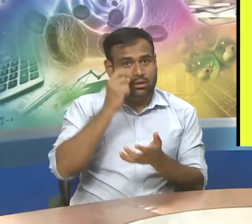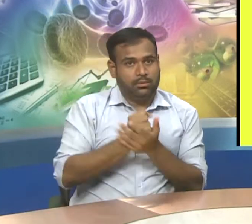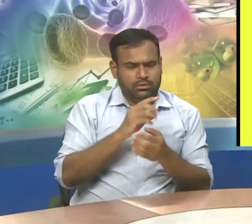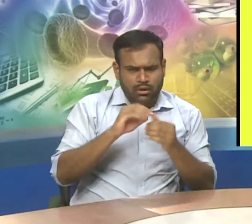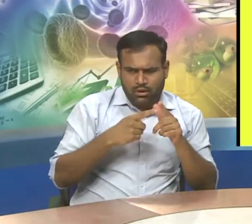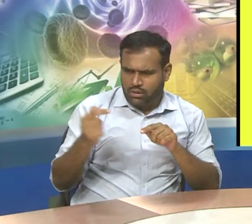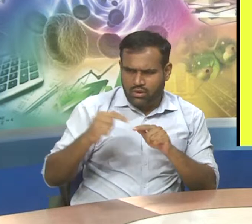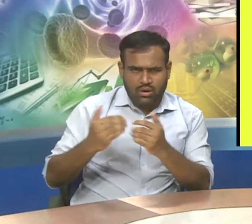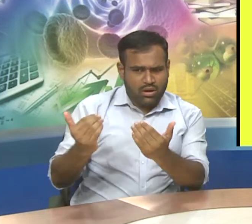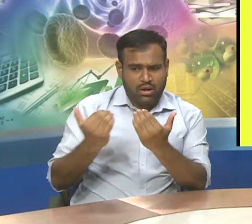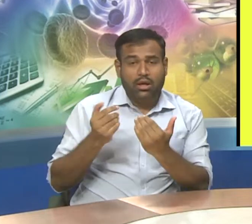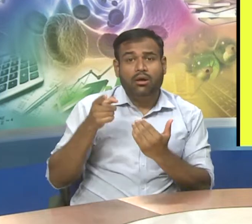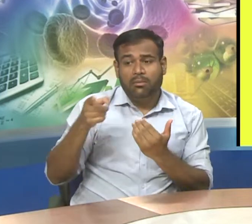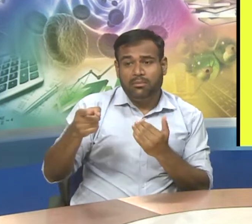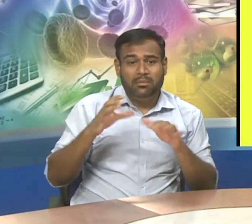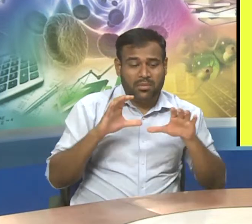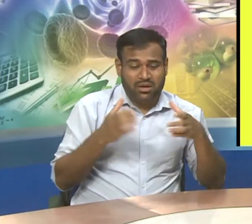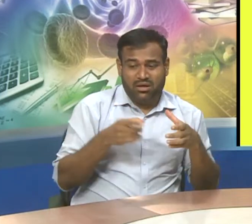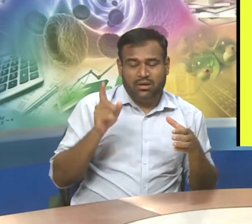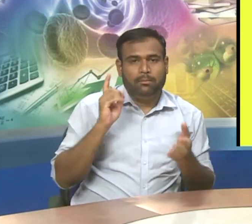the legislature.